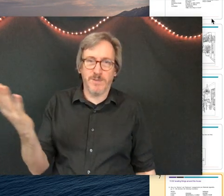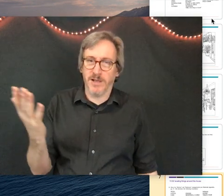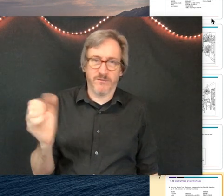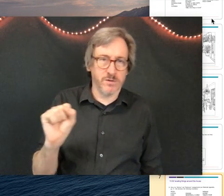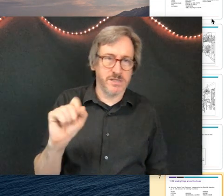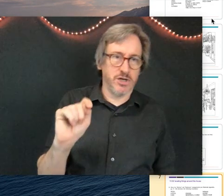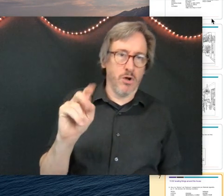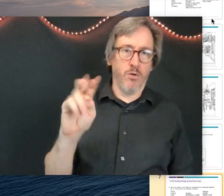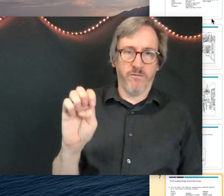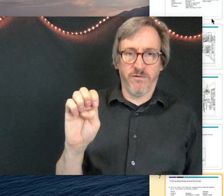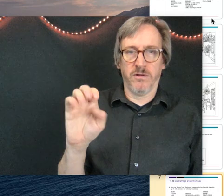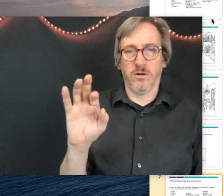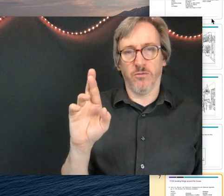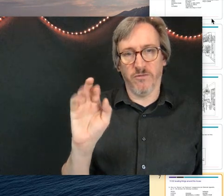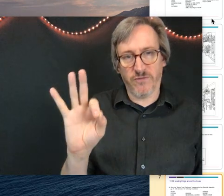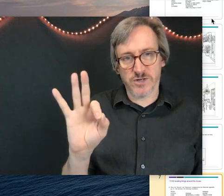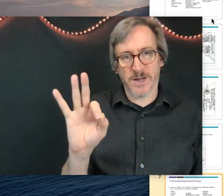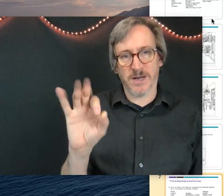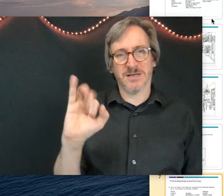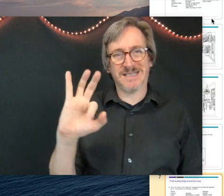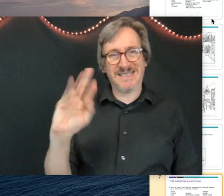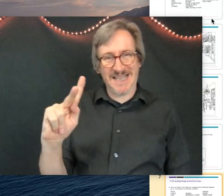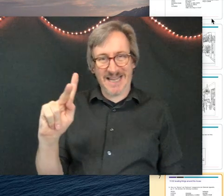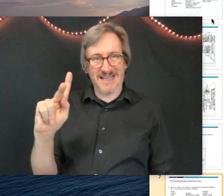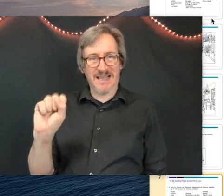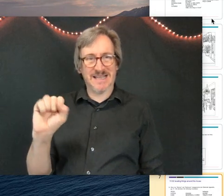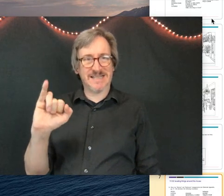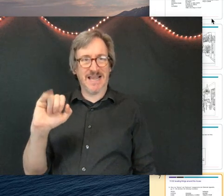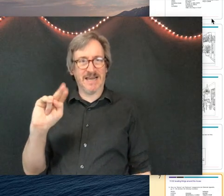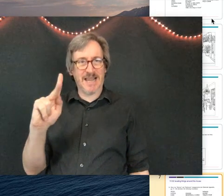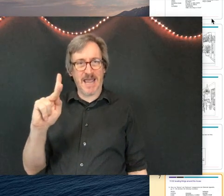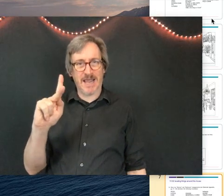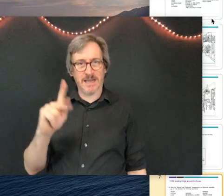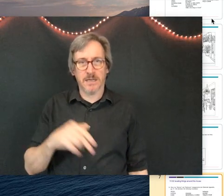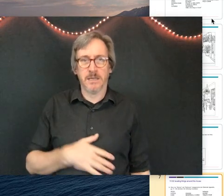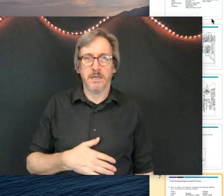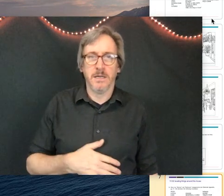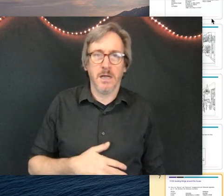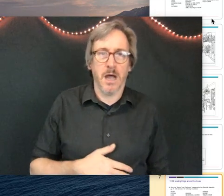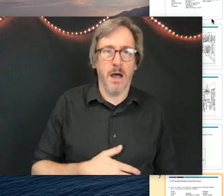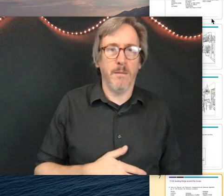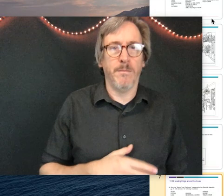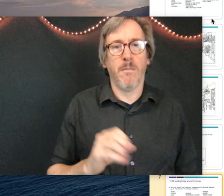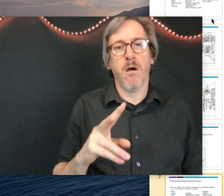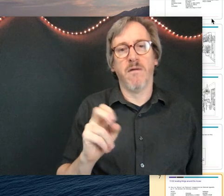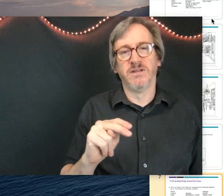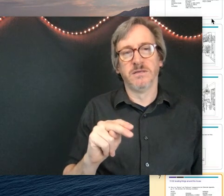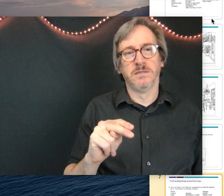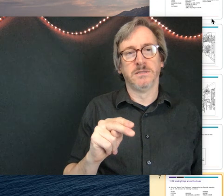finger spelling, of course, stove, refrigerator, sink, S-I-N-K.